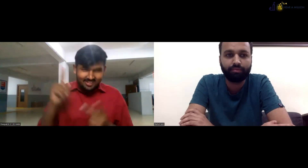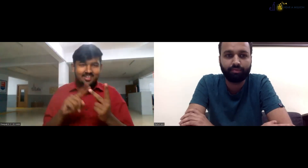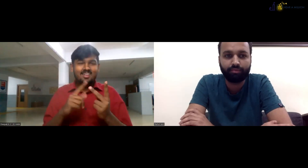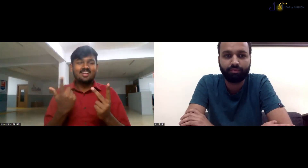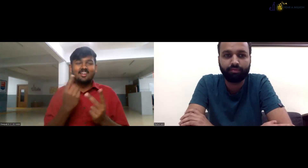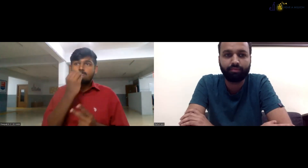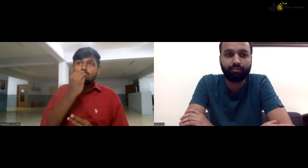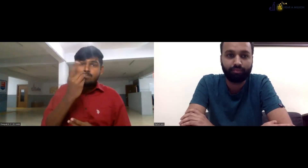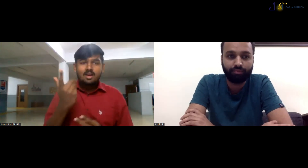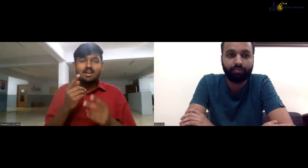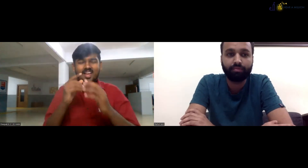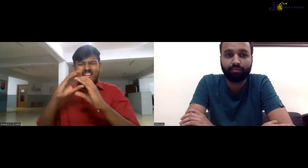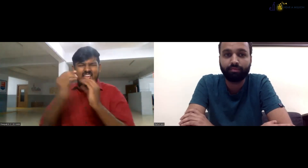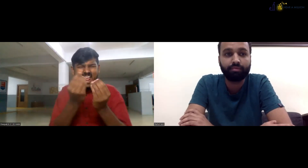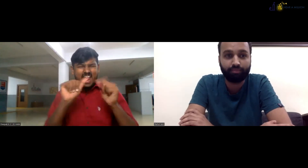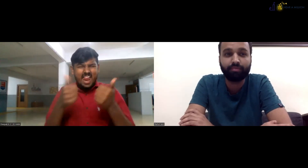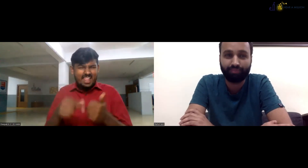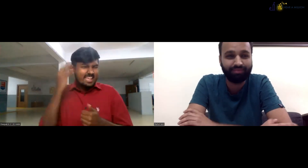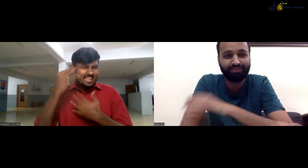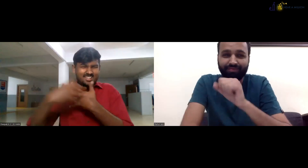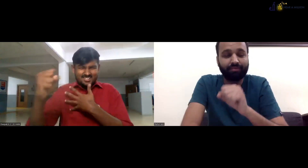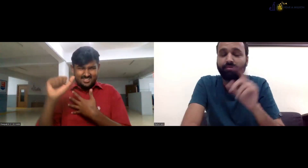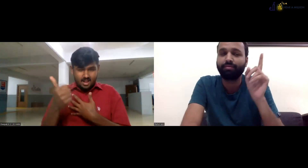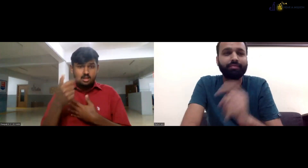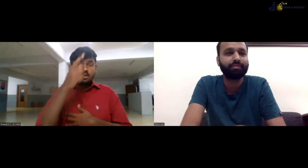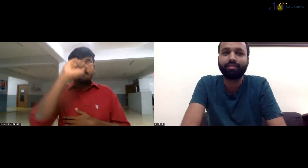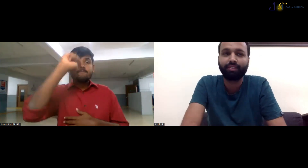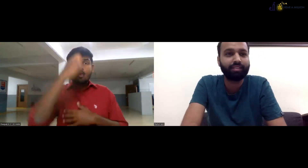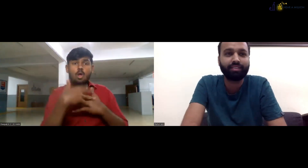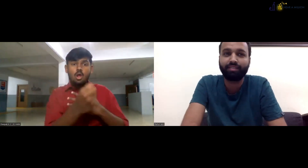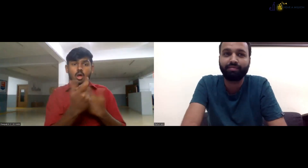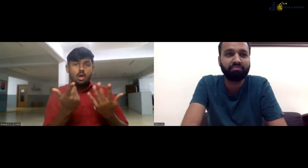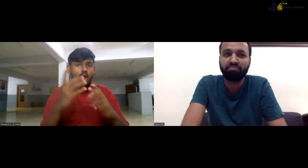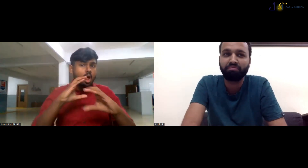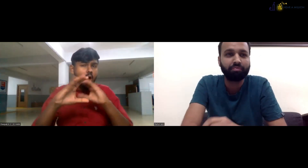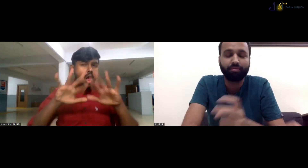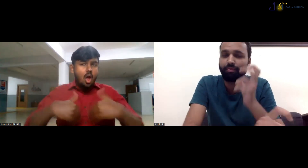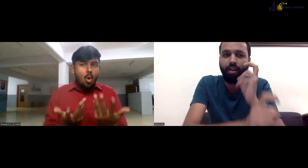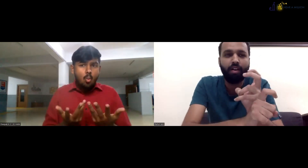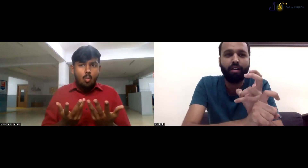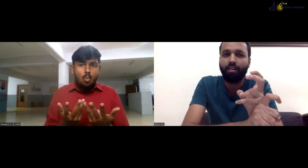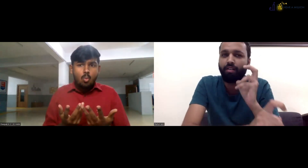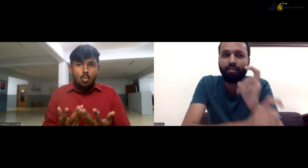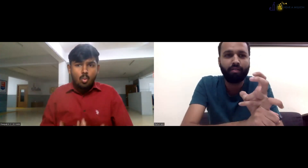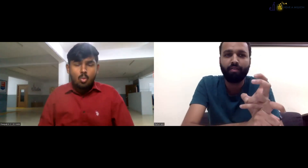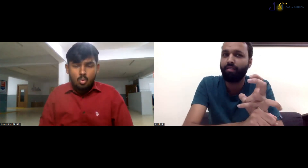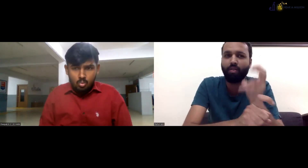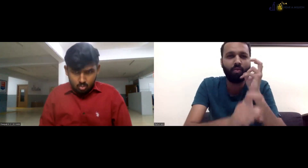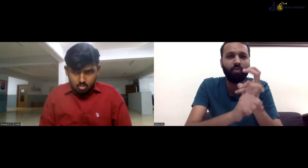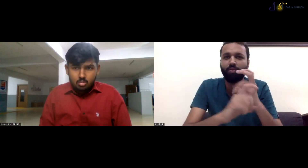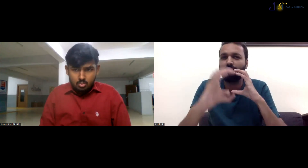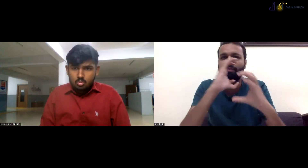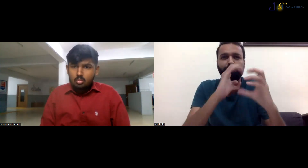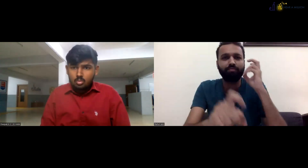easy to communicate. Similarly, in India, there's a common communicate like the bathroom sign or the food sign. How are